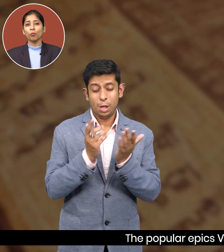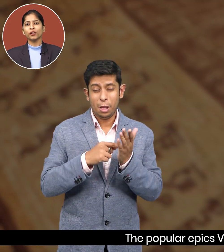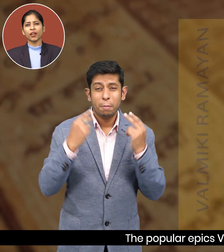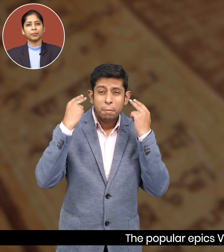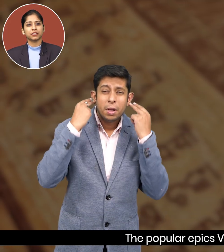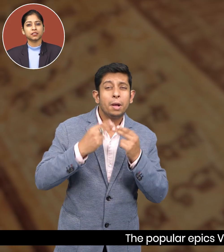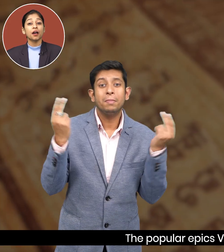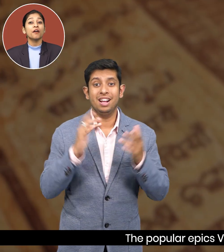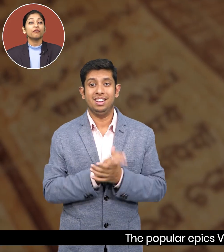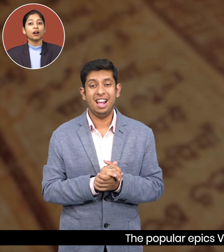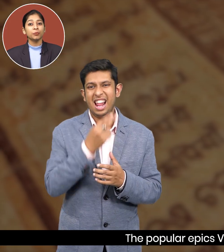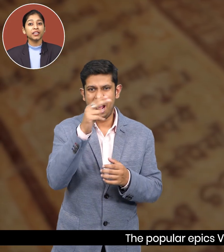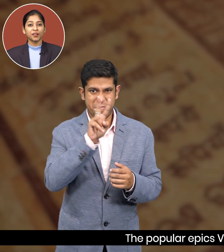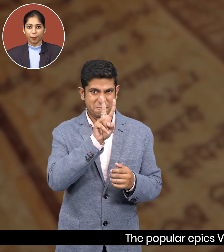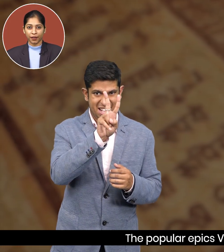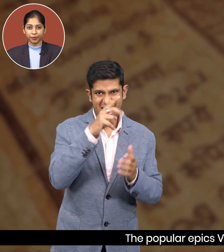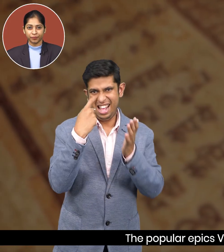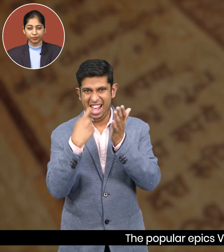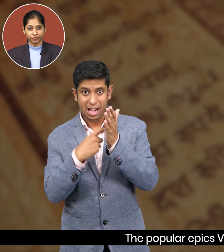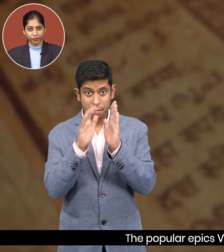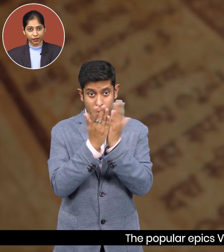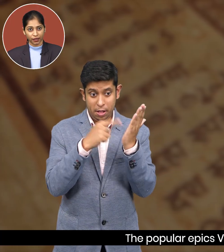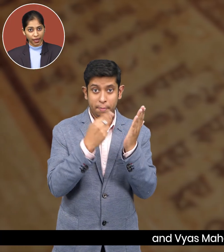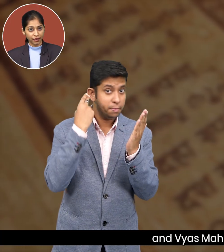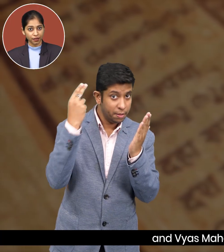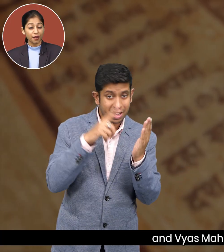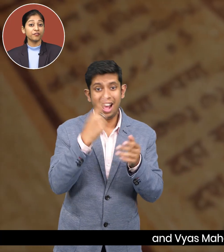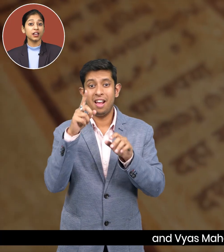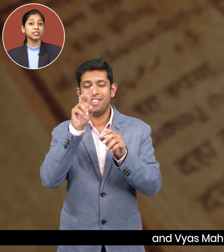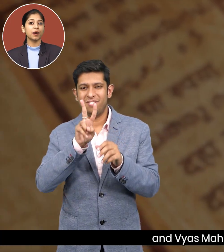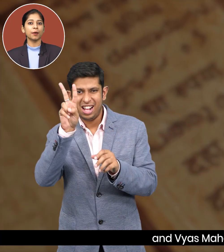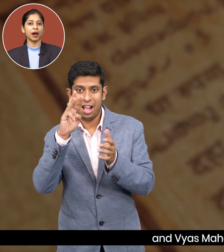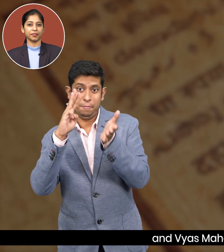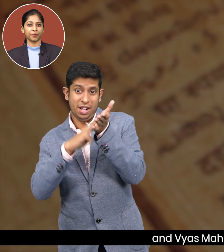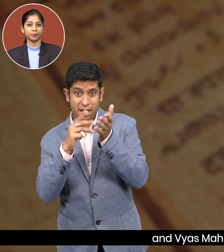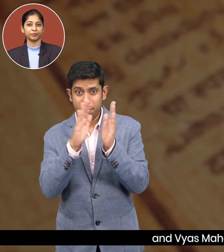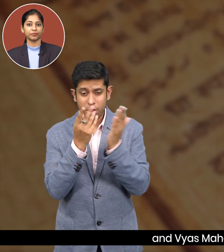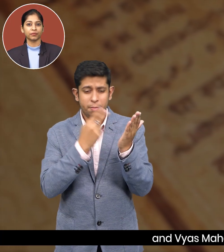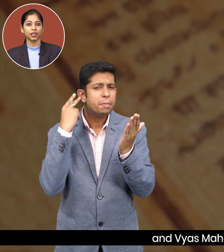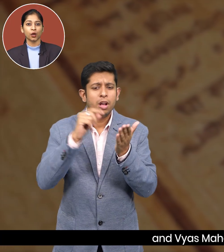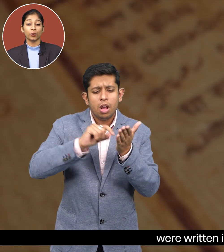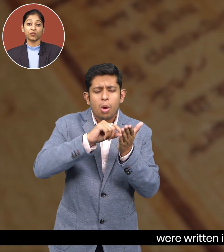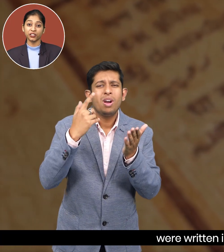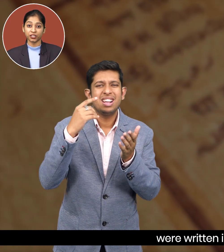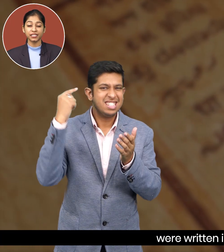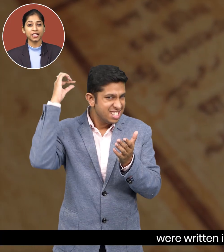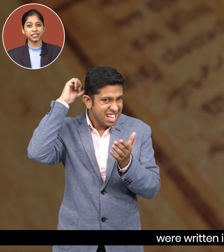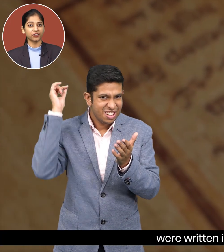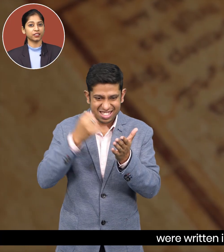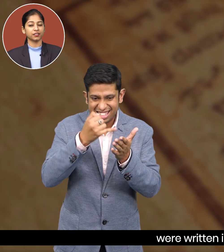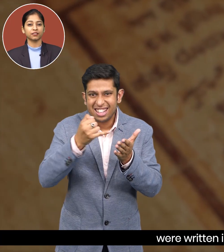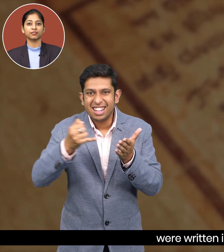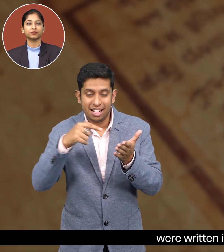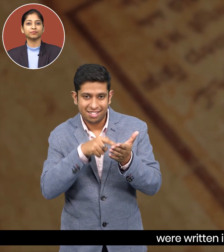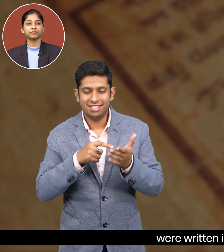The popular epics Valmiki Ramayana and Vyasa Mahabharata were written in